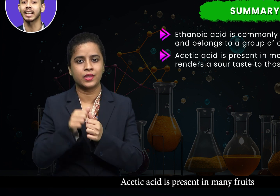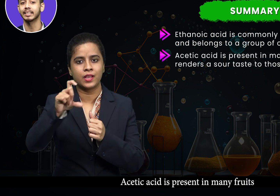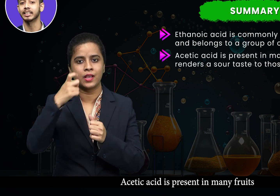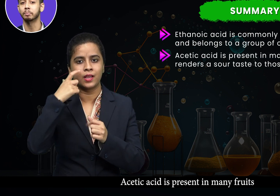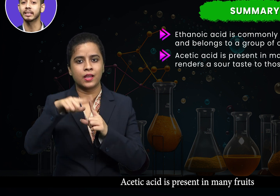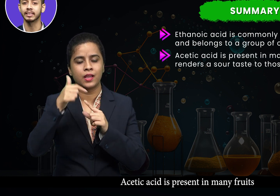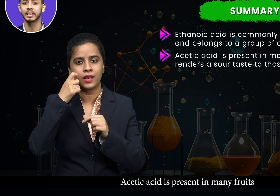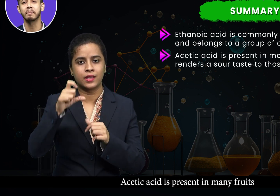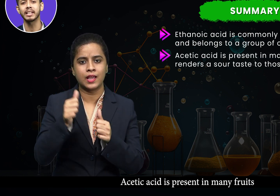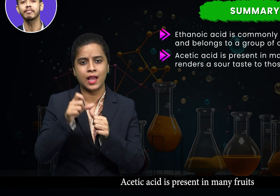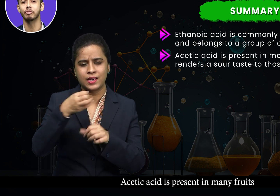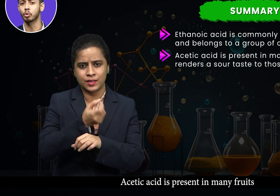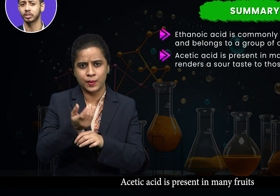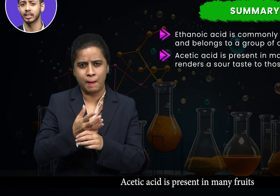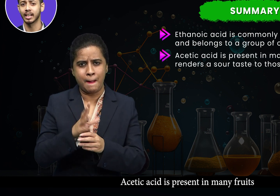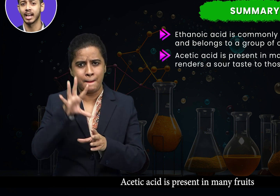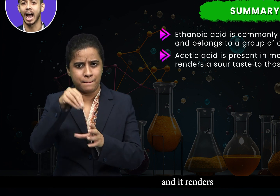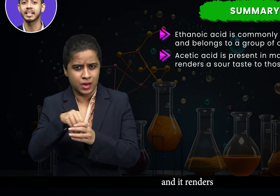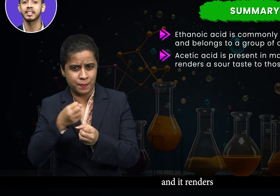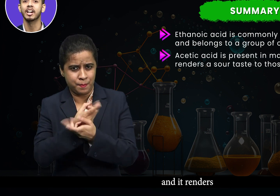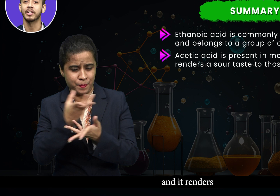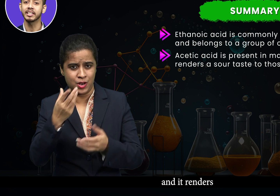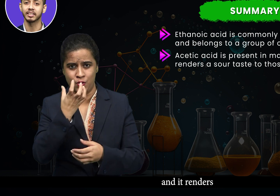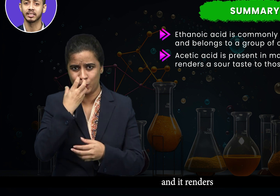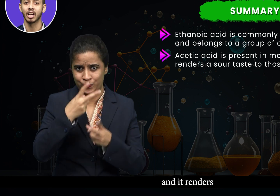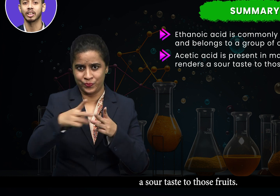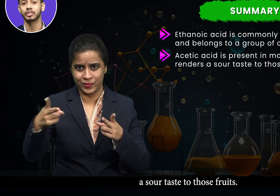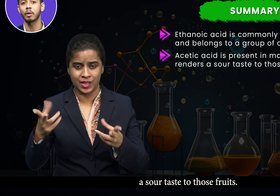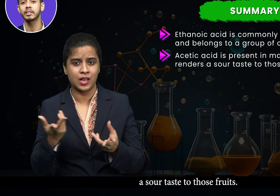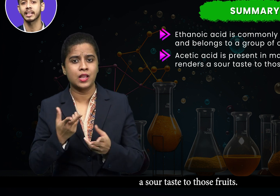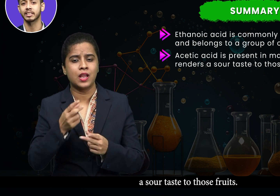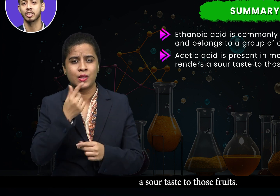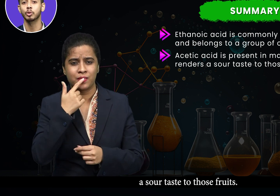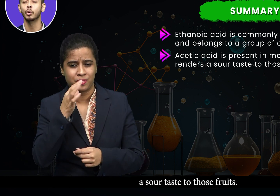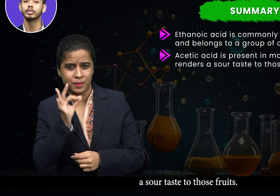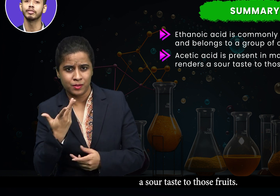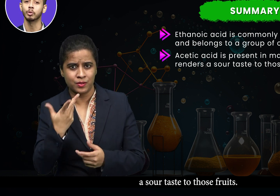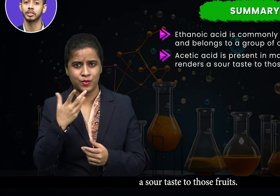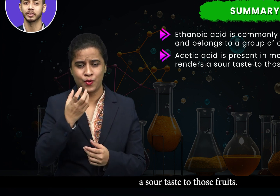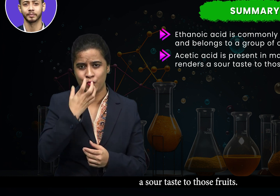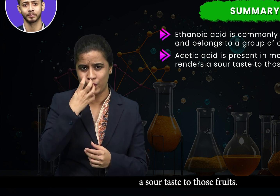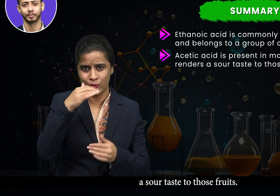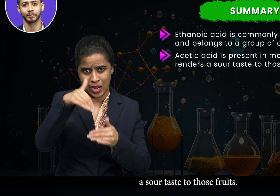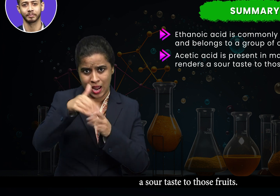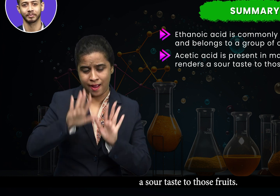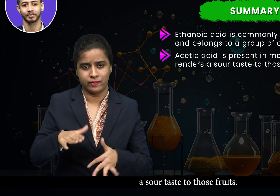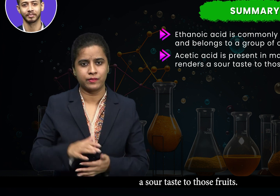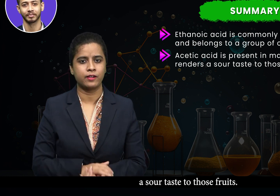Acetic acid is present in many fruits and it renders a sour taste to those fruits.